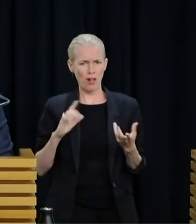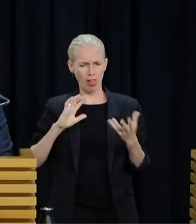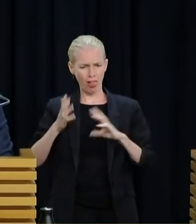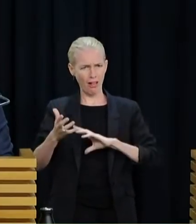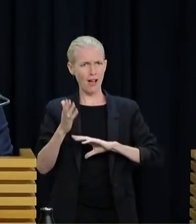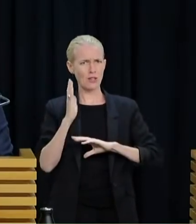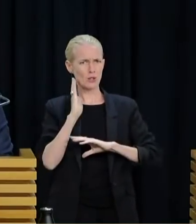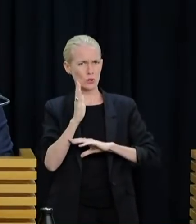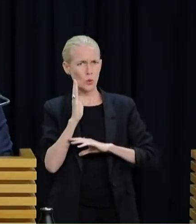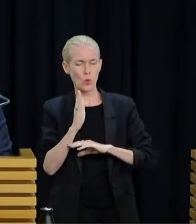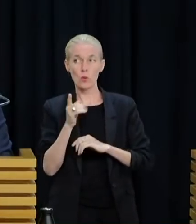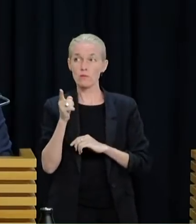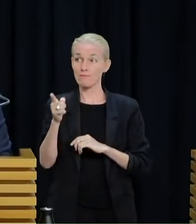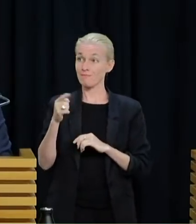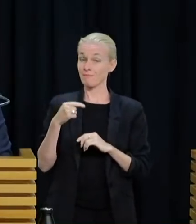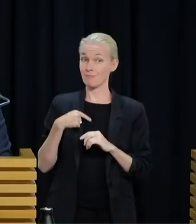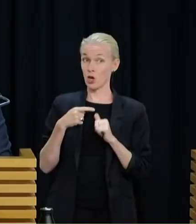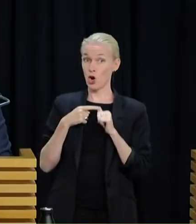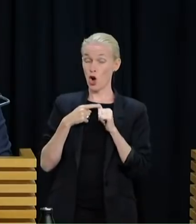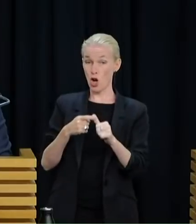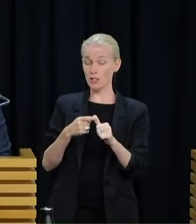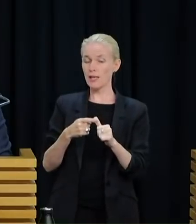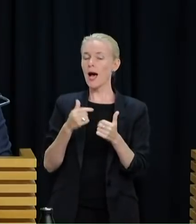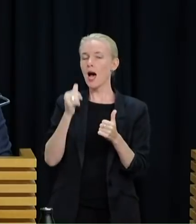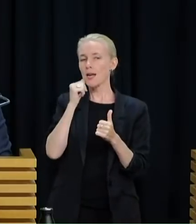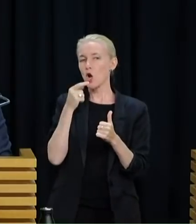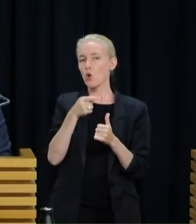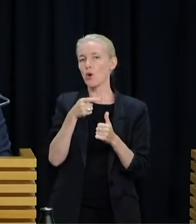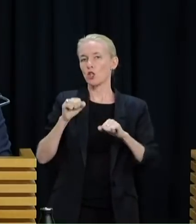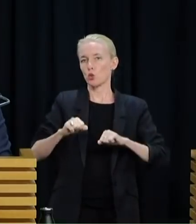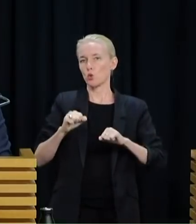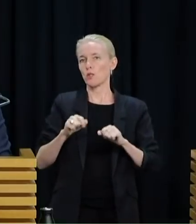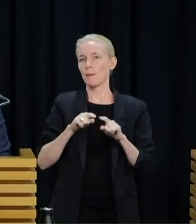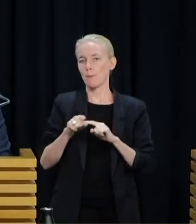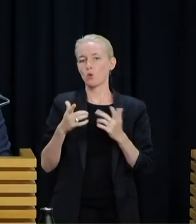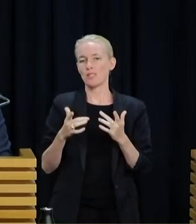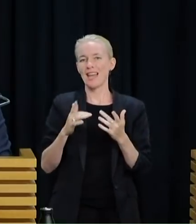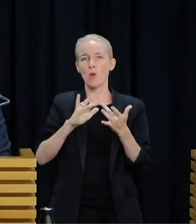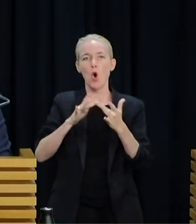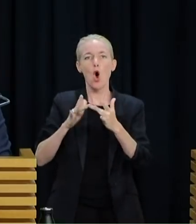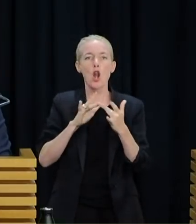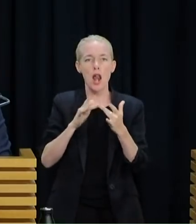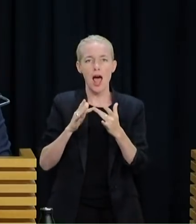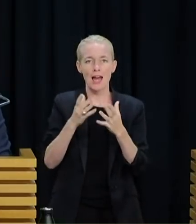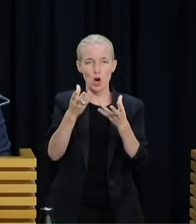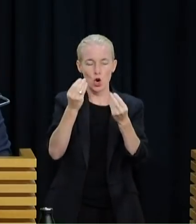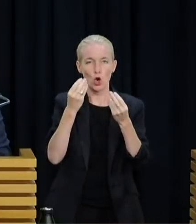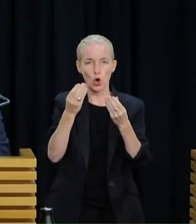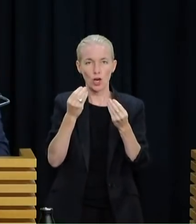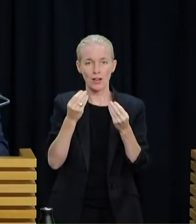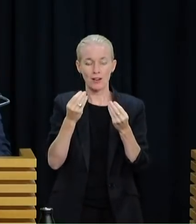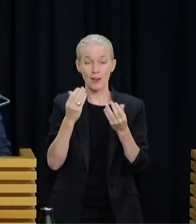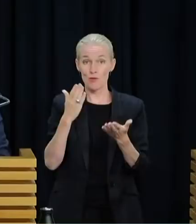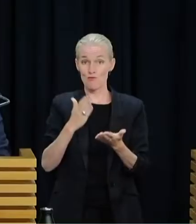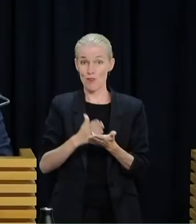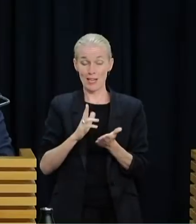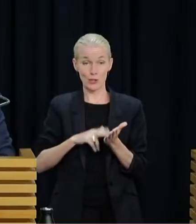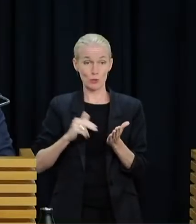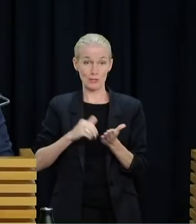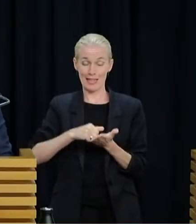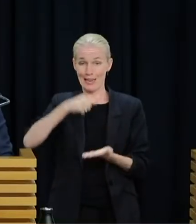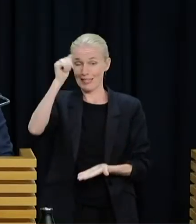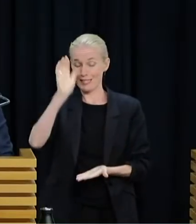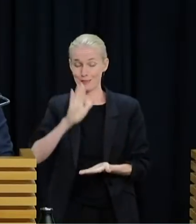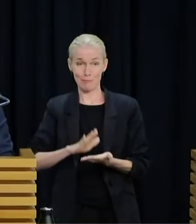their remote learning settings, which most schools around the country have mastered as a result of our